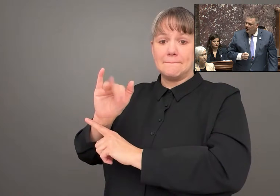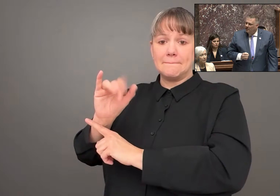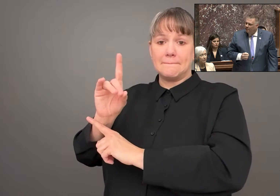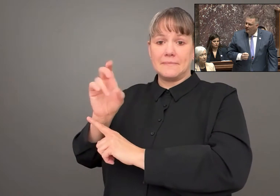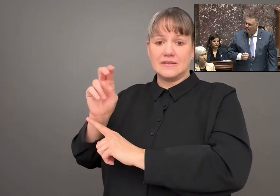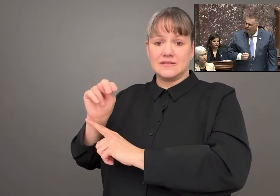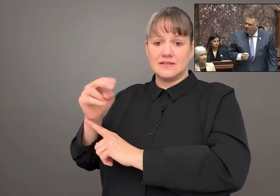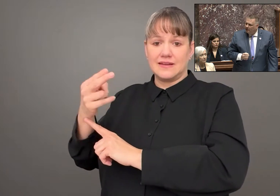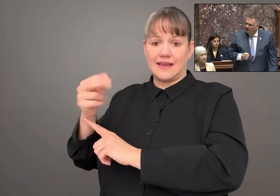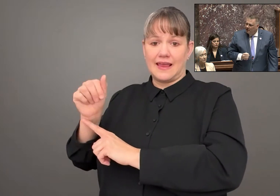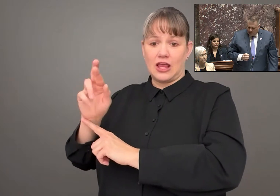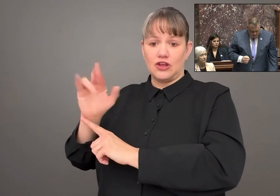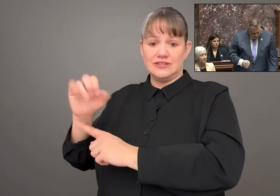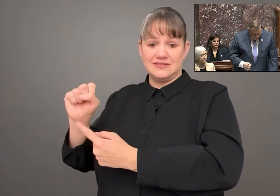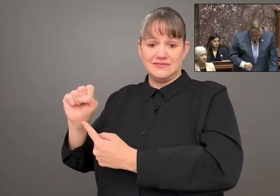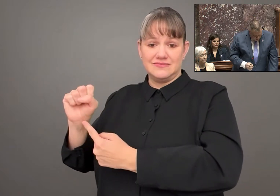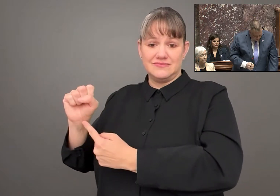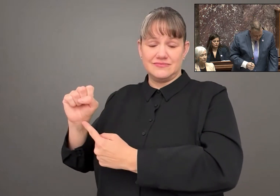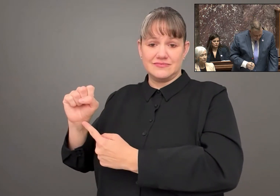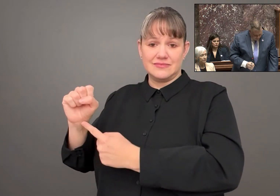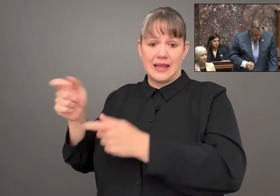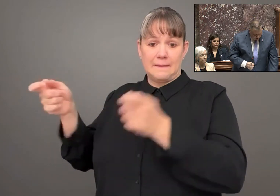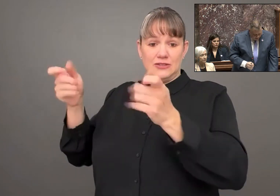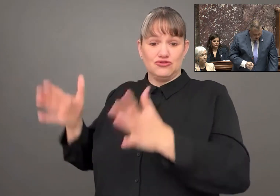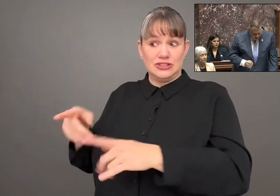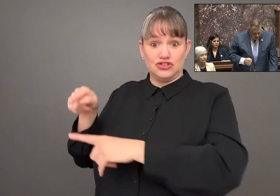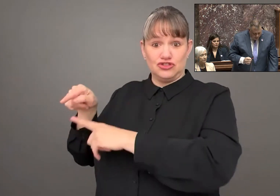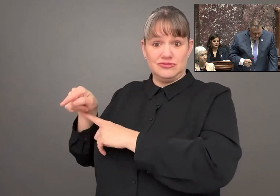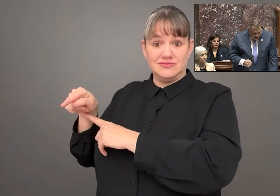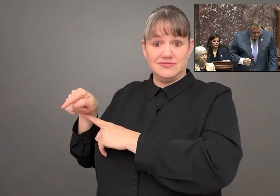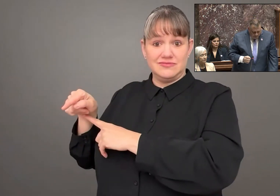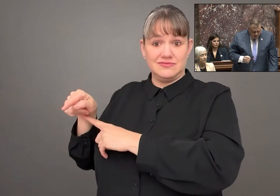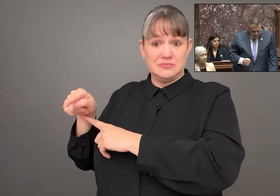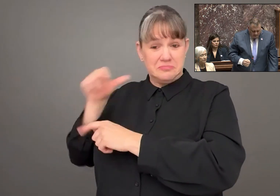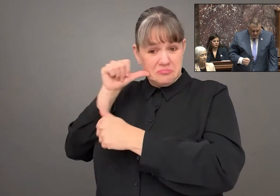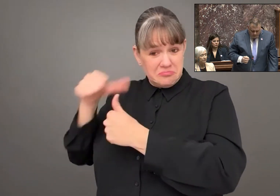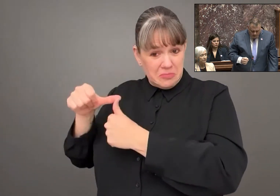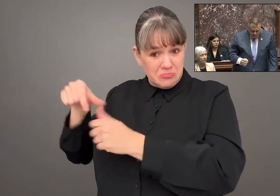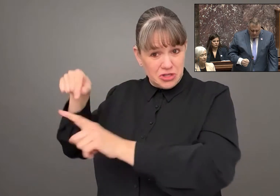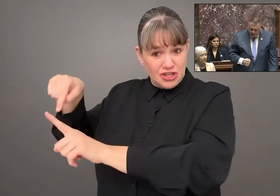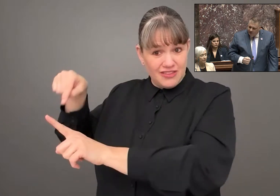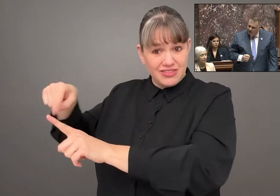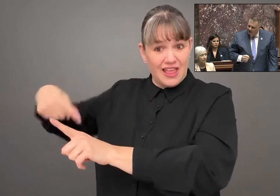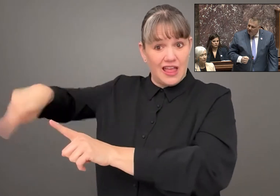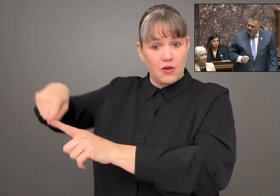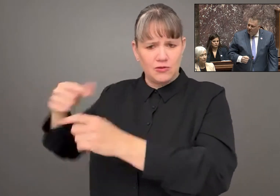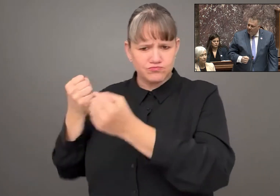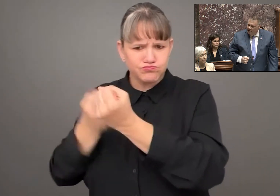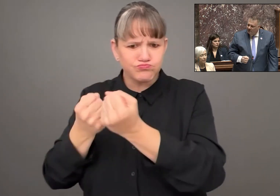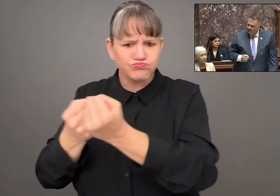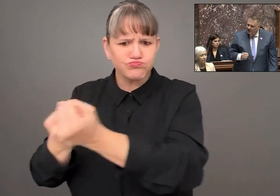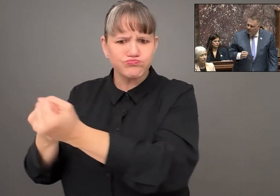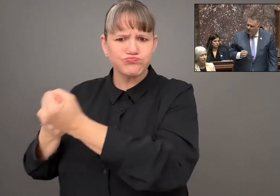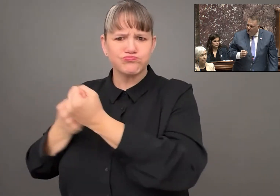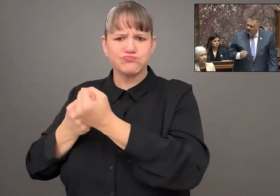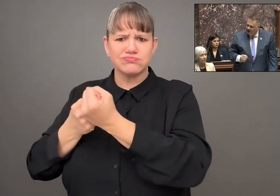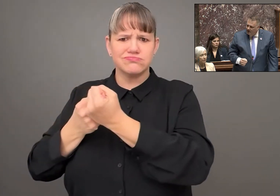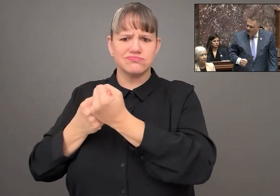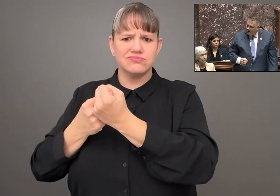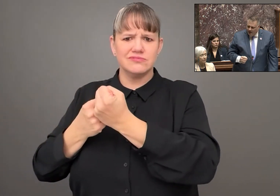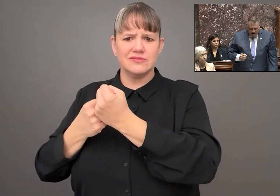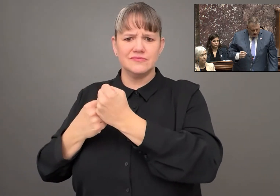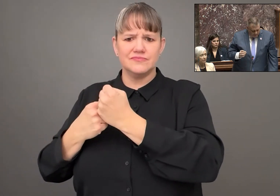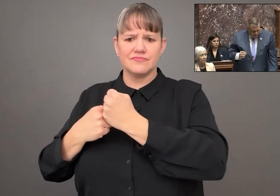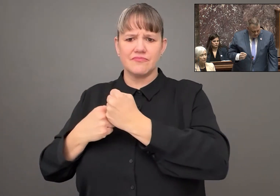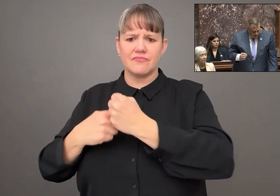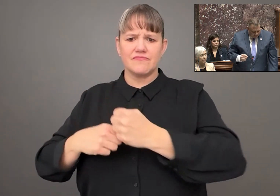proudly campaigned for in September, Mr. Speaker. Companies in BC, forest companies, are shifting their operations to other parts of